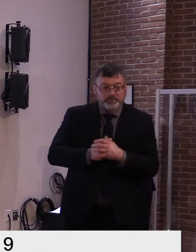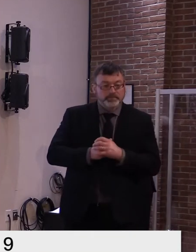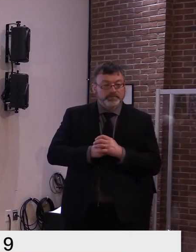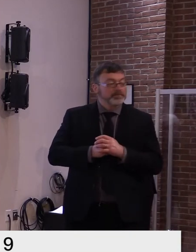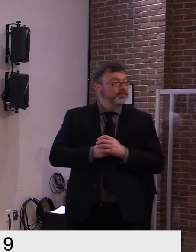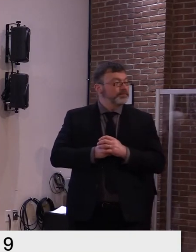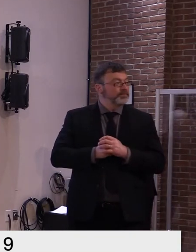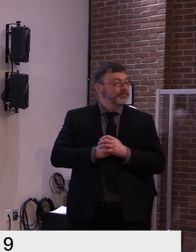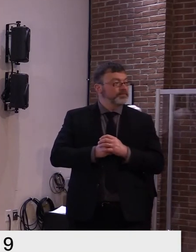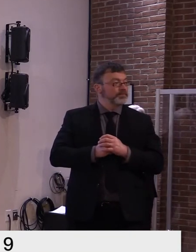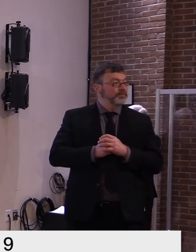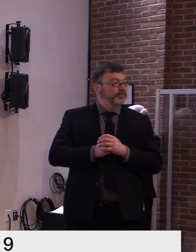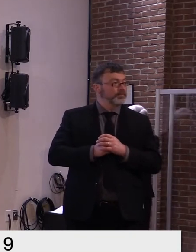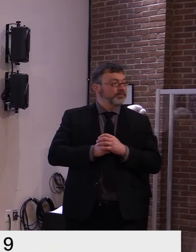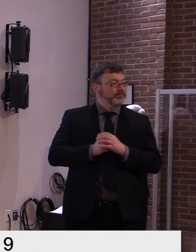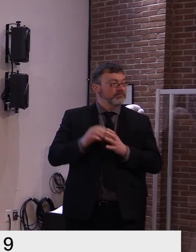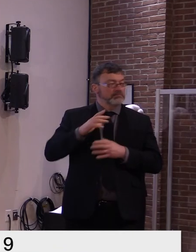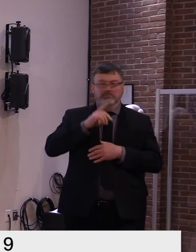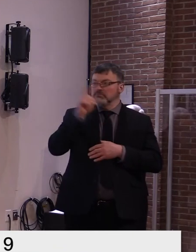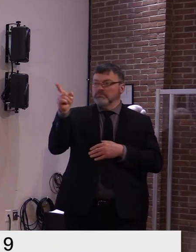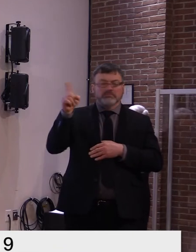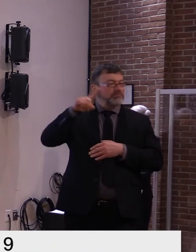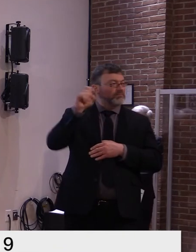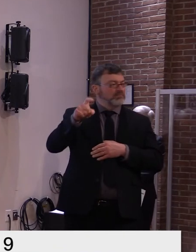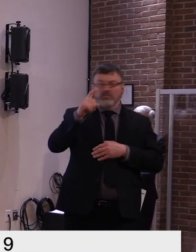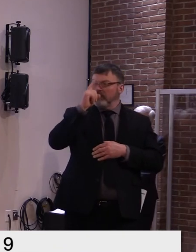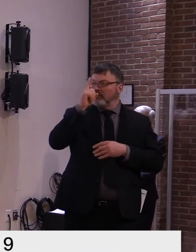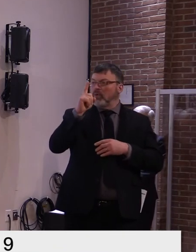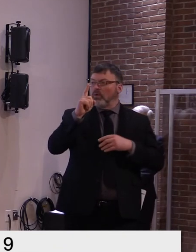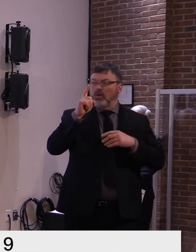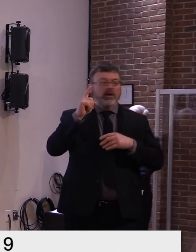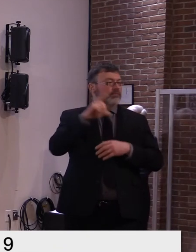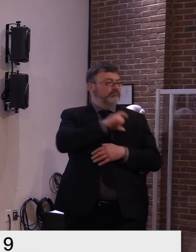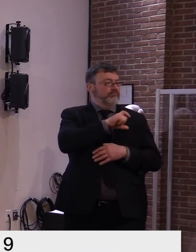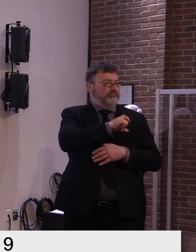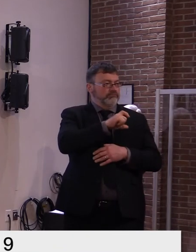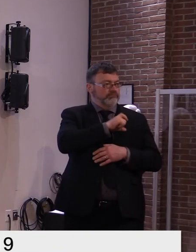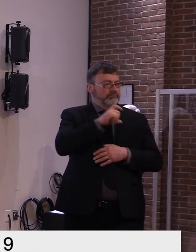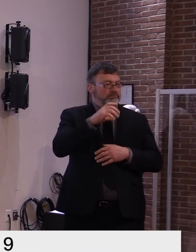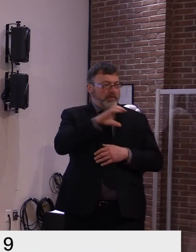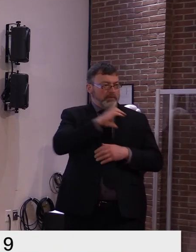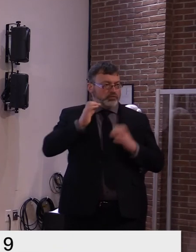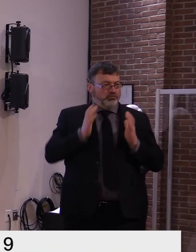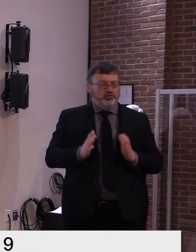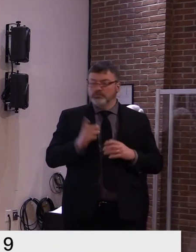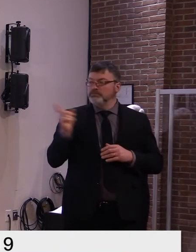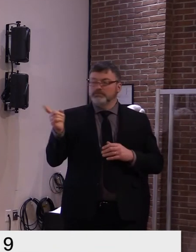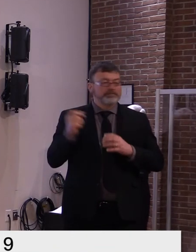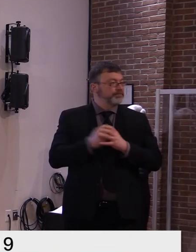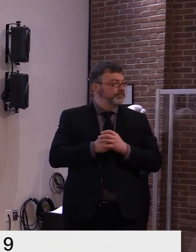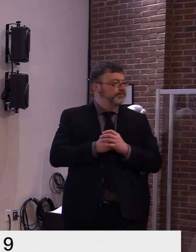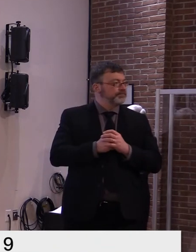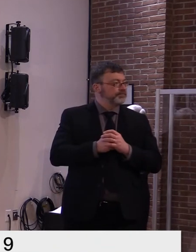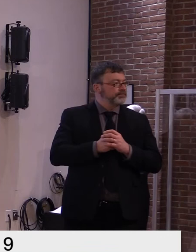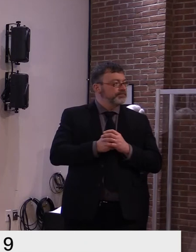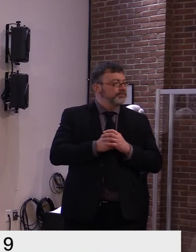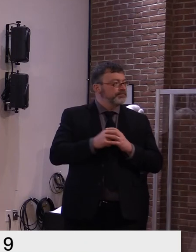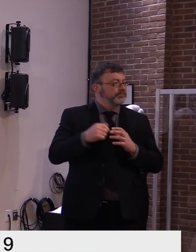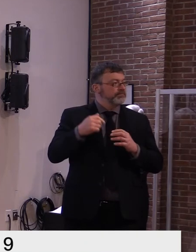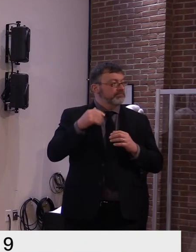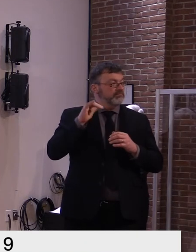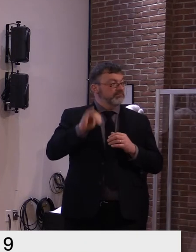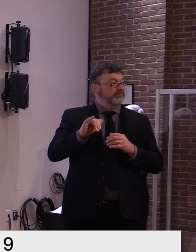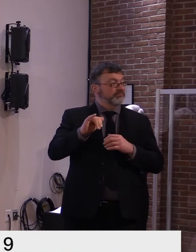Commissioner Sherling, we know that about 50 people traveled down to D.C. from the Chittenden County area in that bus. Are there any law enforcement